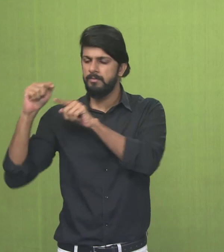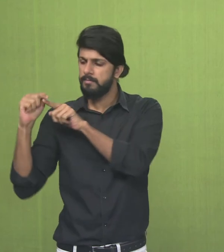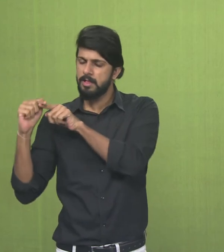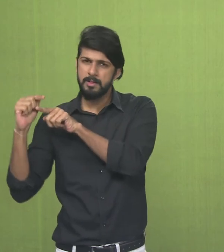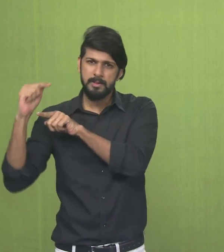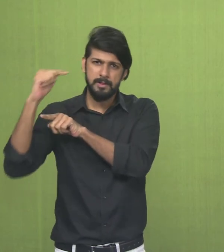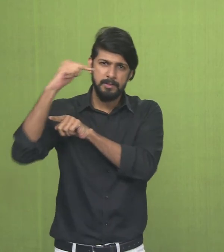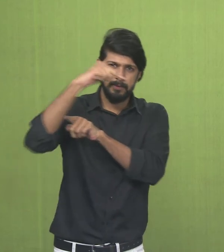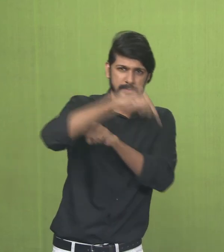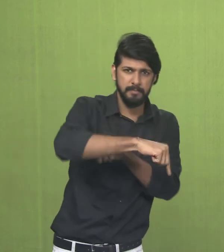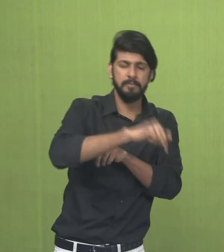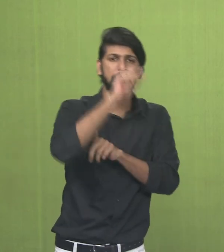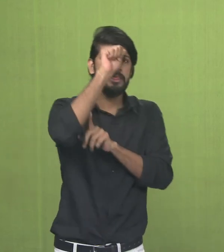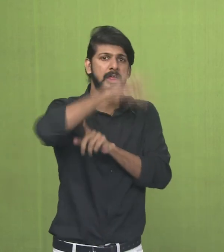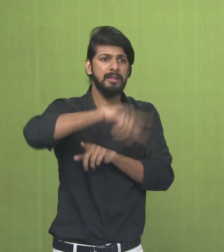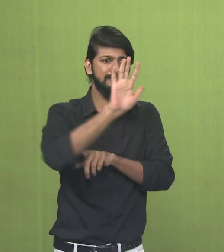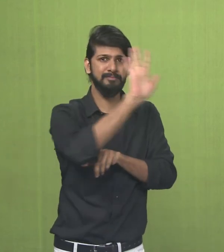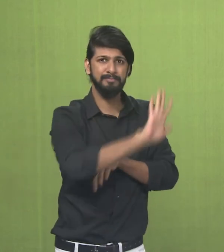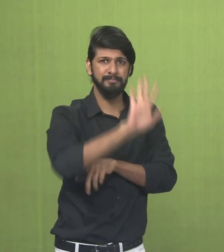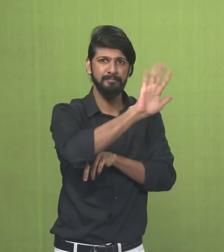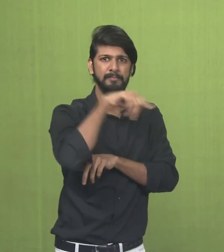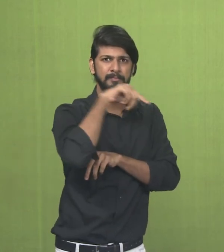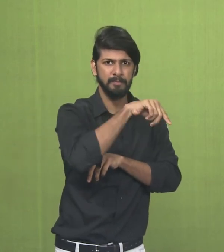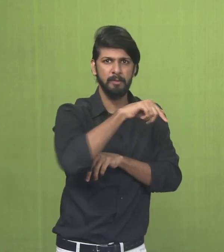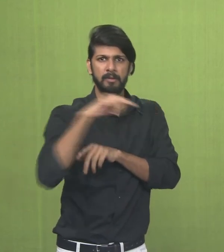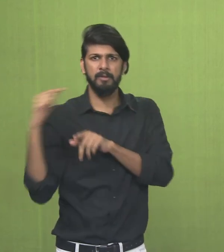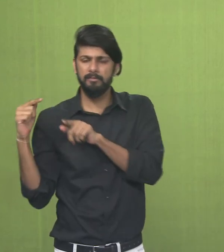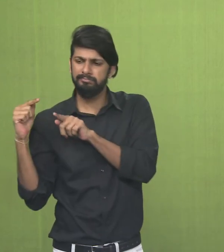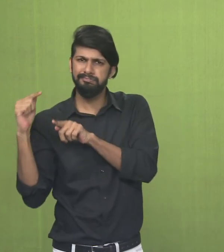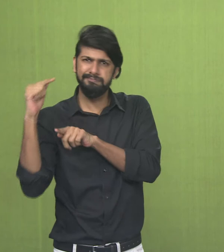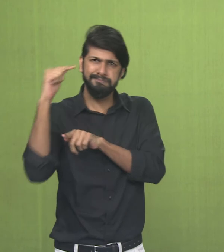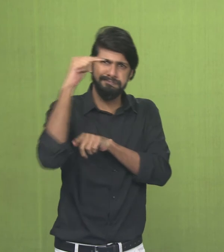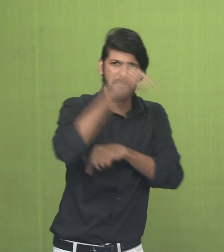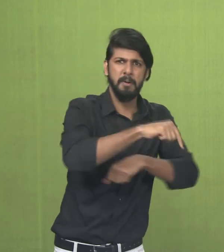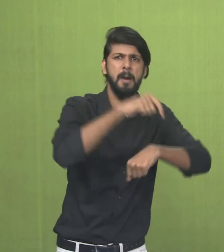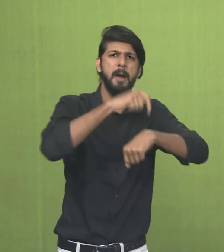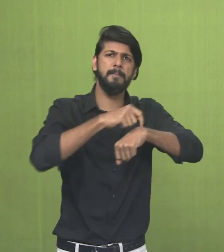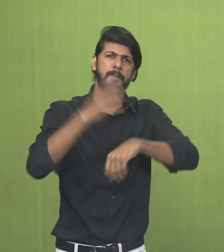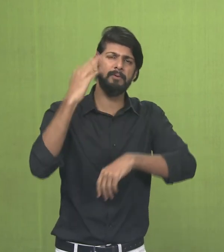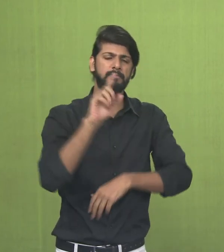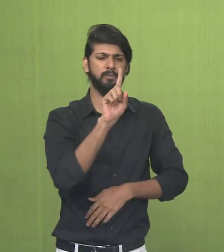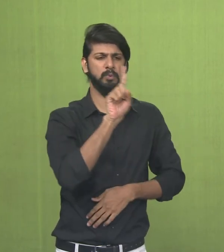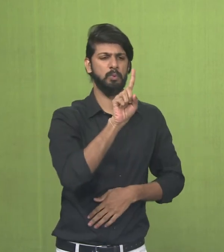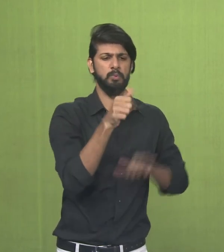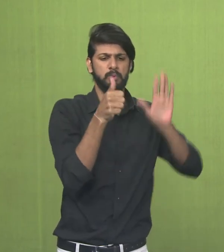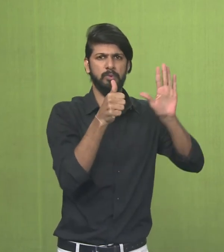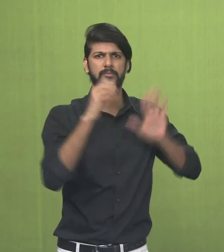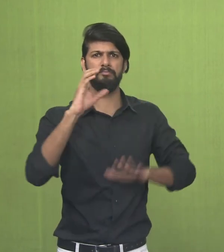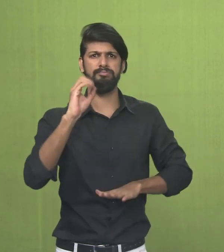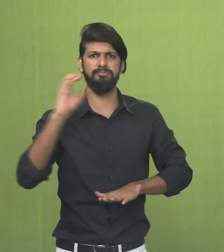Merchants from UK, Britain, somewhere in the 16th century,